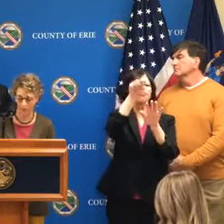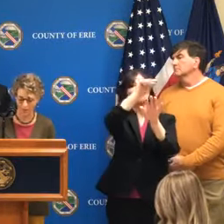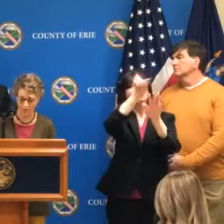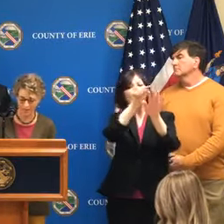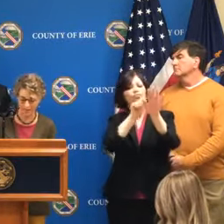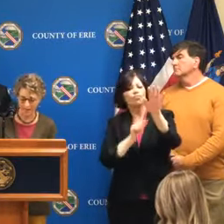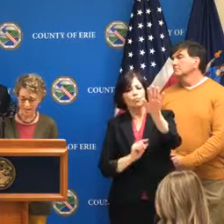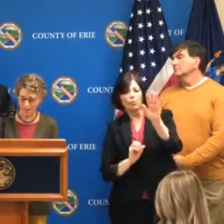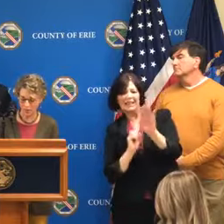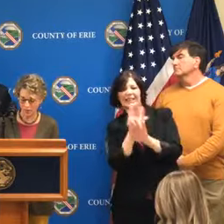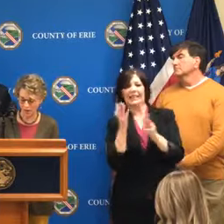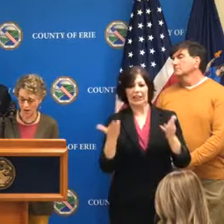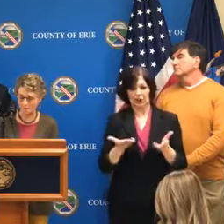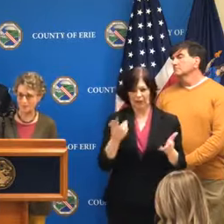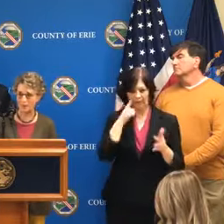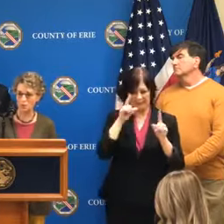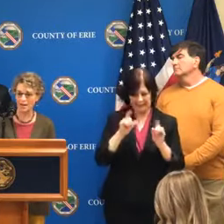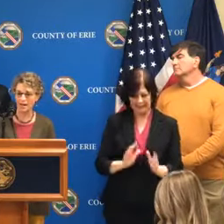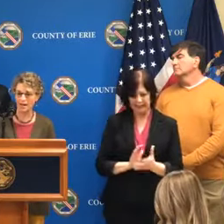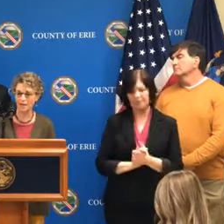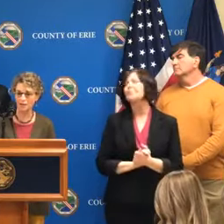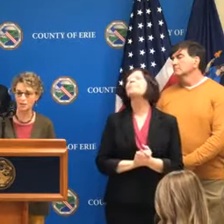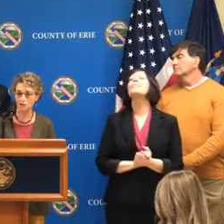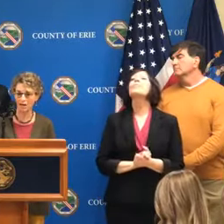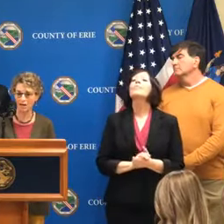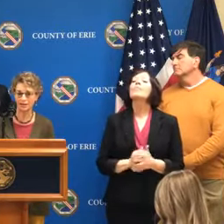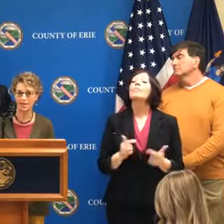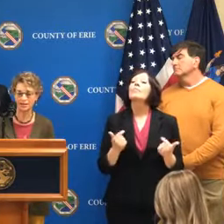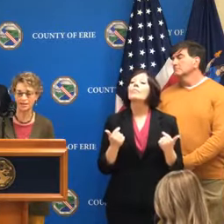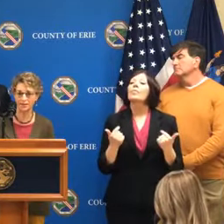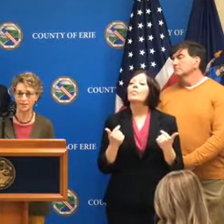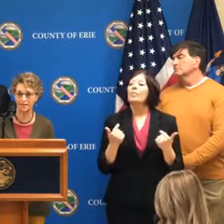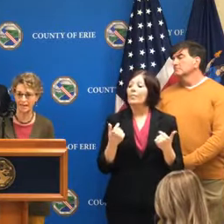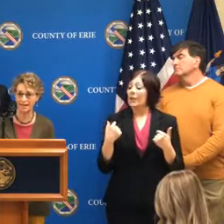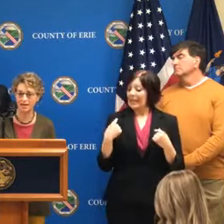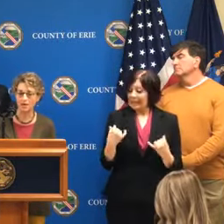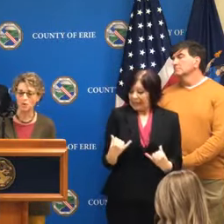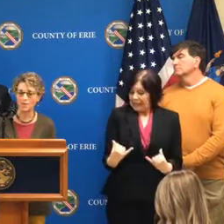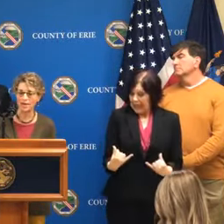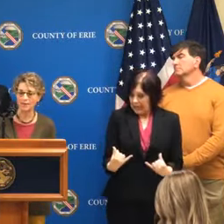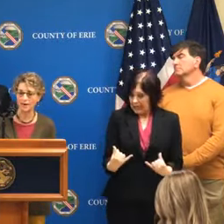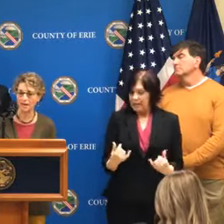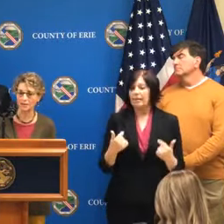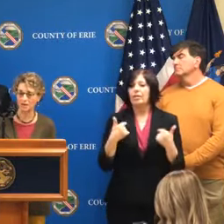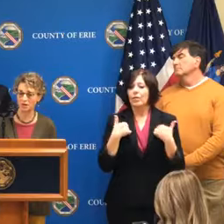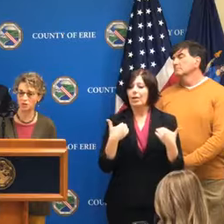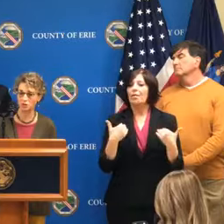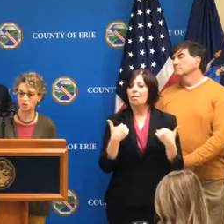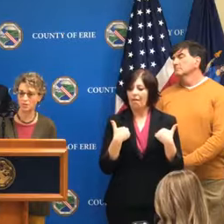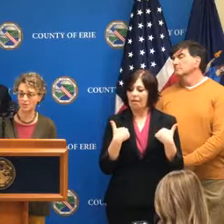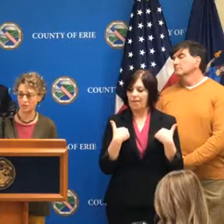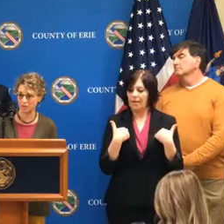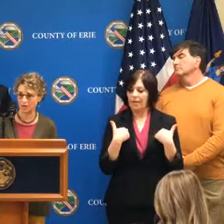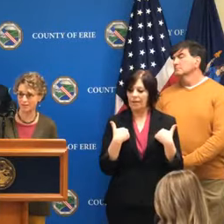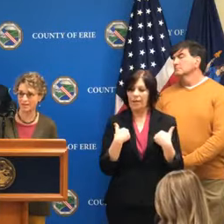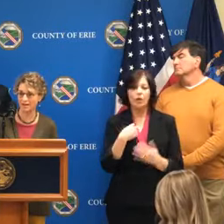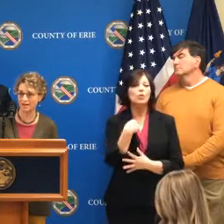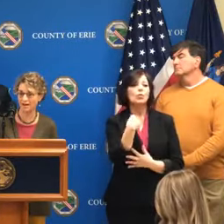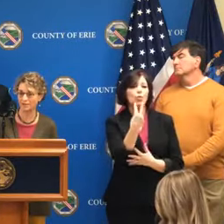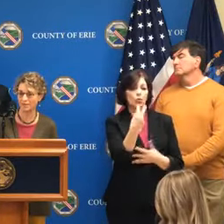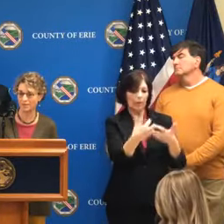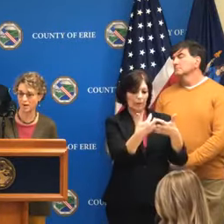health departments. So we have, as of today, we have 2